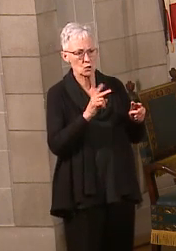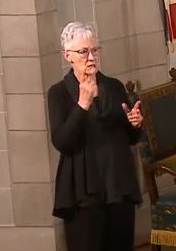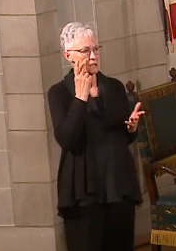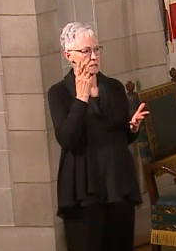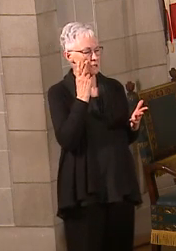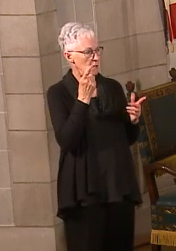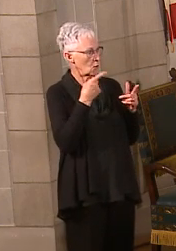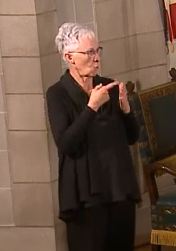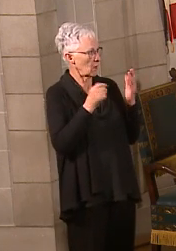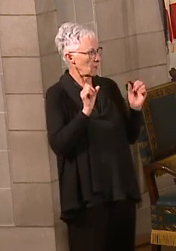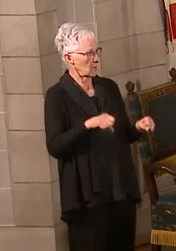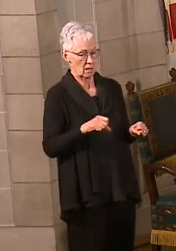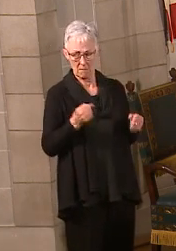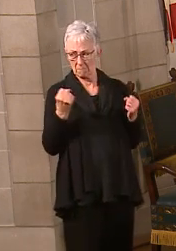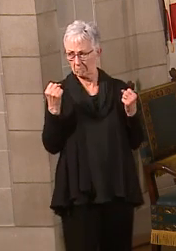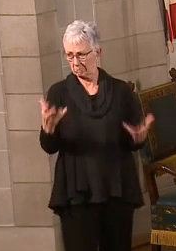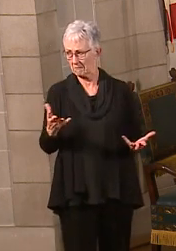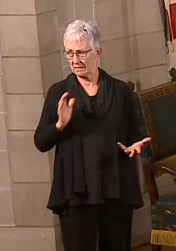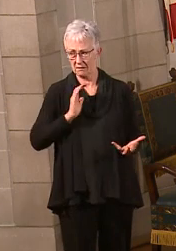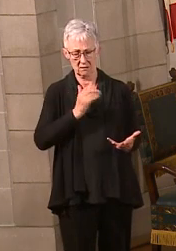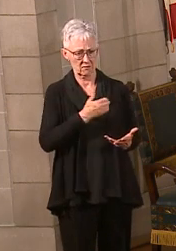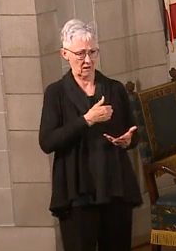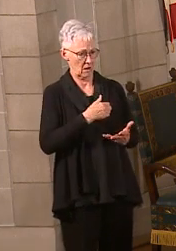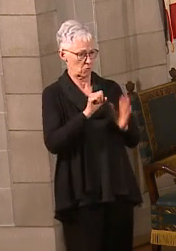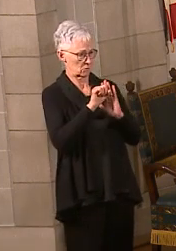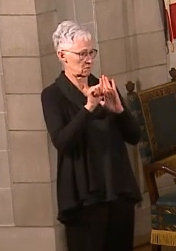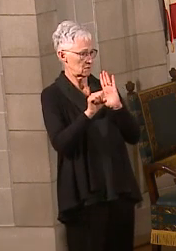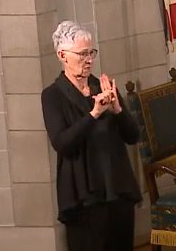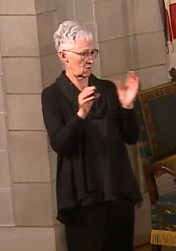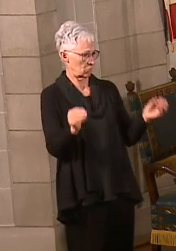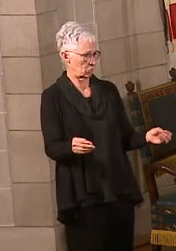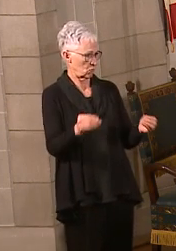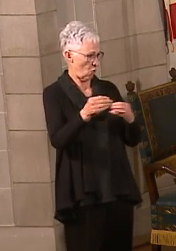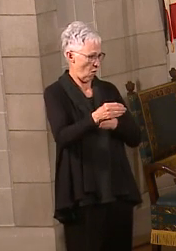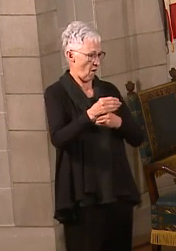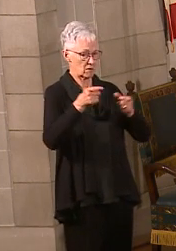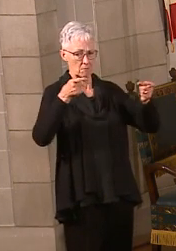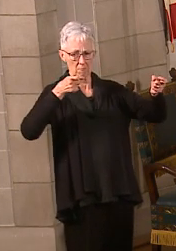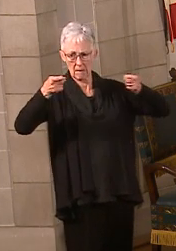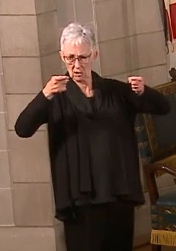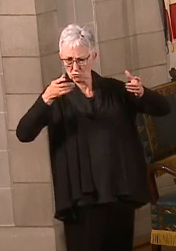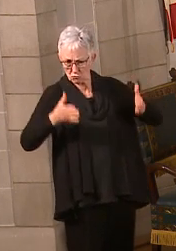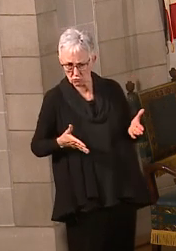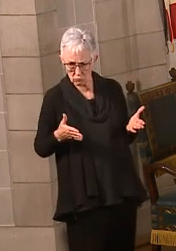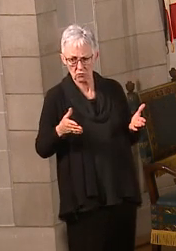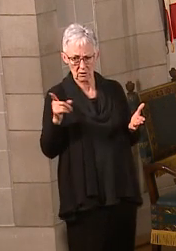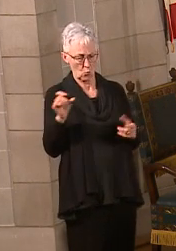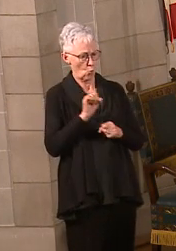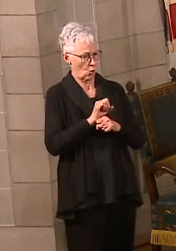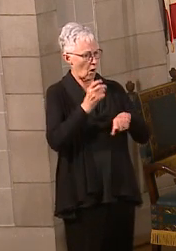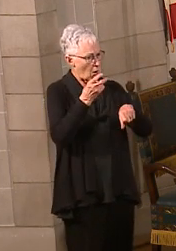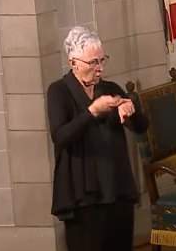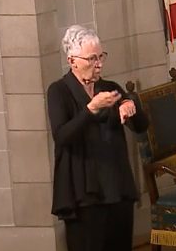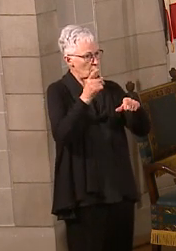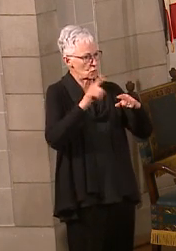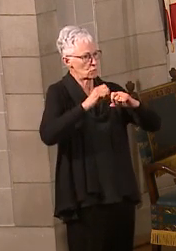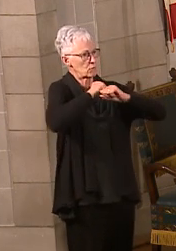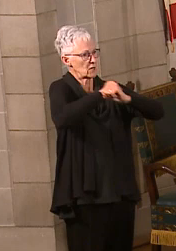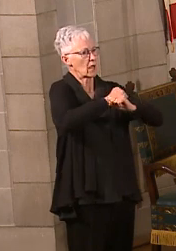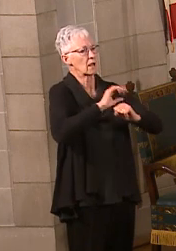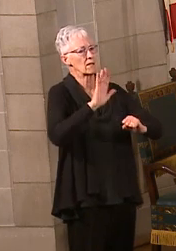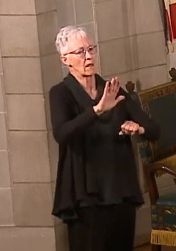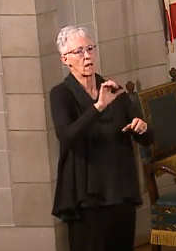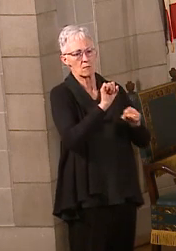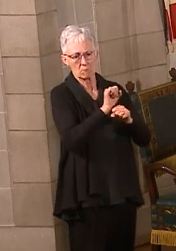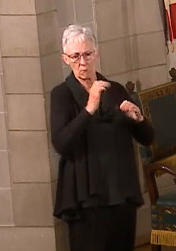managers are working very, very hard. As Jason said already, we've got a lot of our associates that are working from home right now. We had folks who are on ready-to-work status.